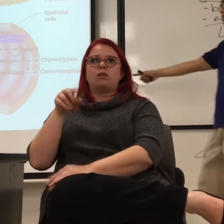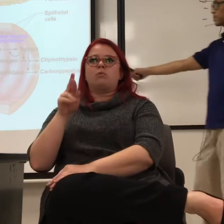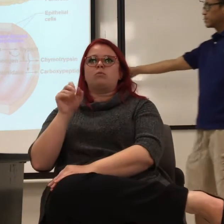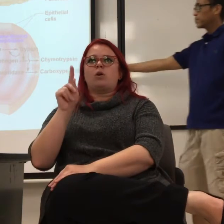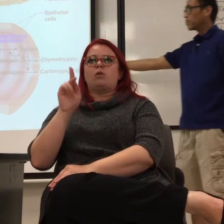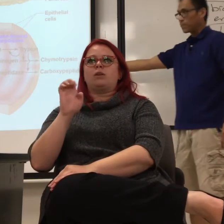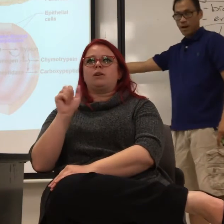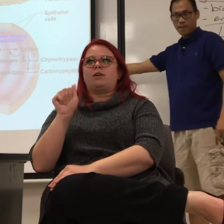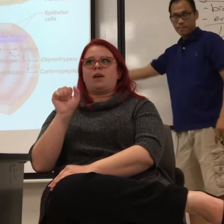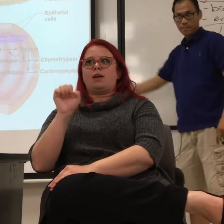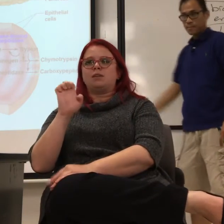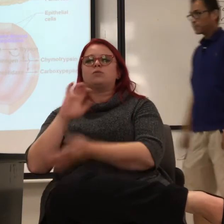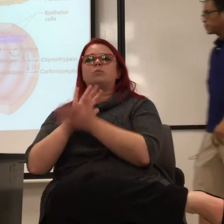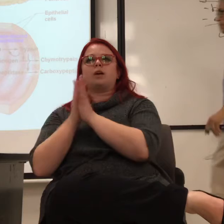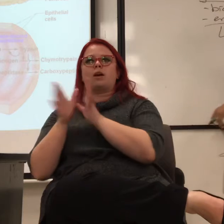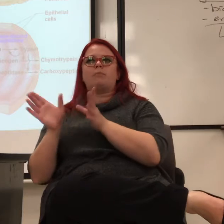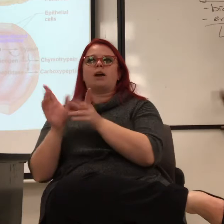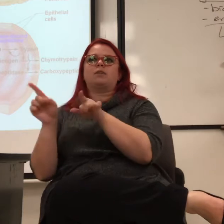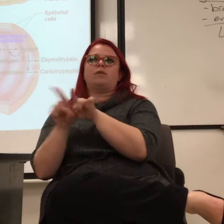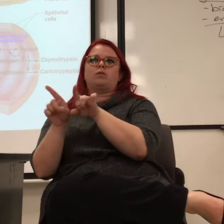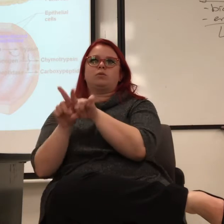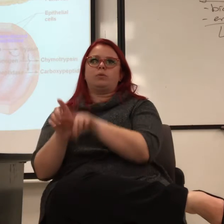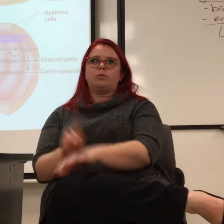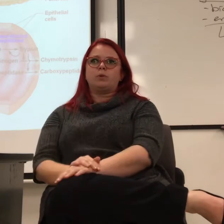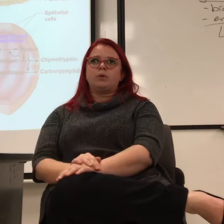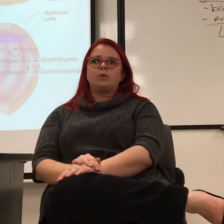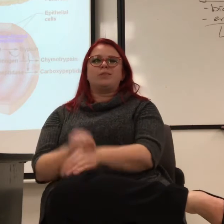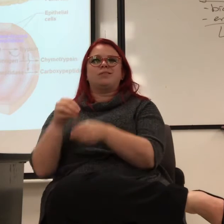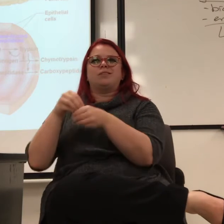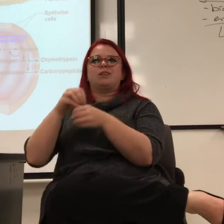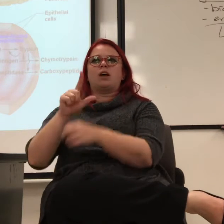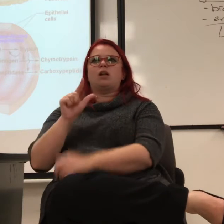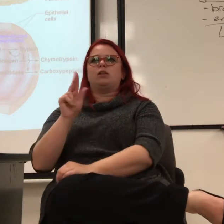proteases, okay, in the lumen.